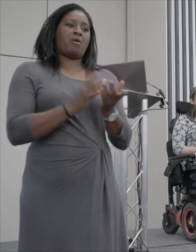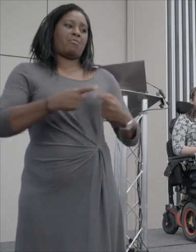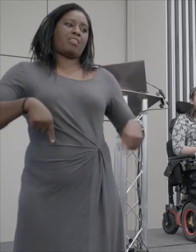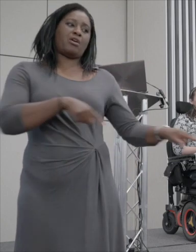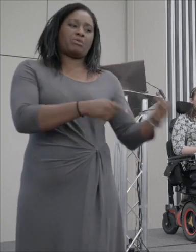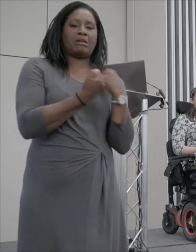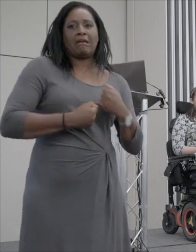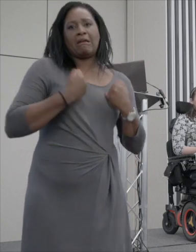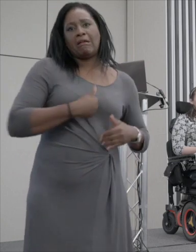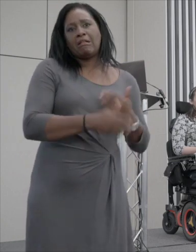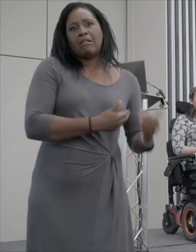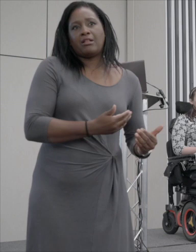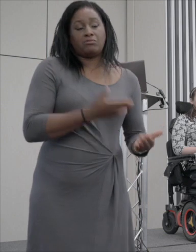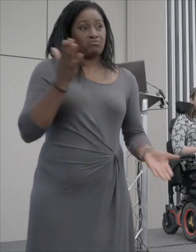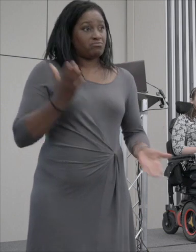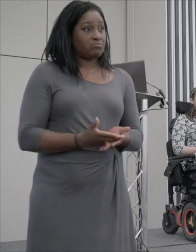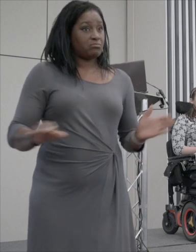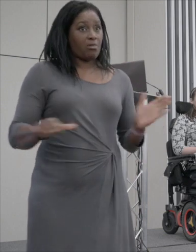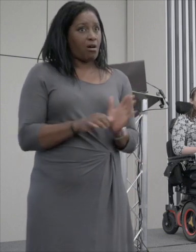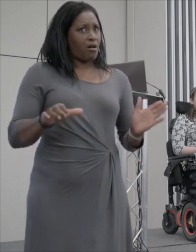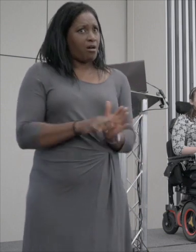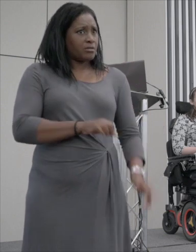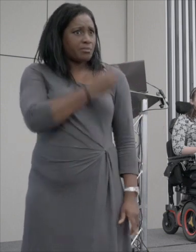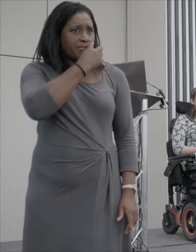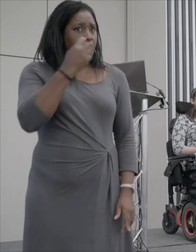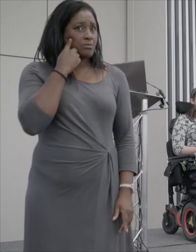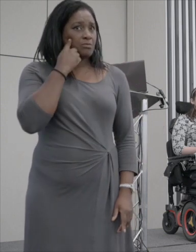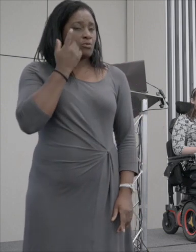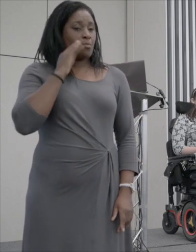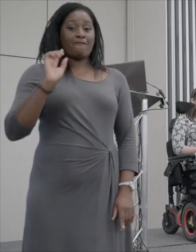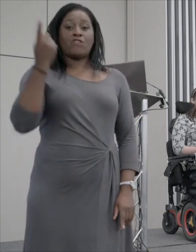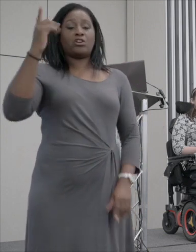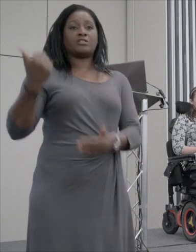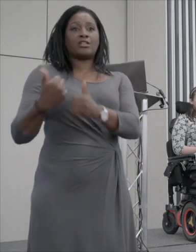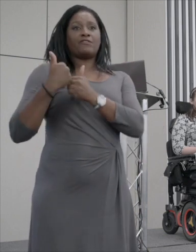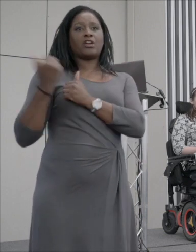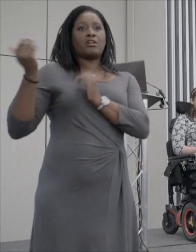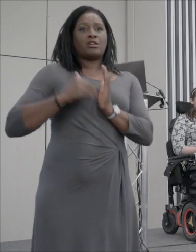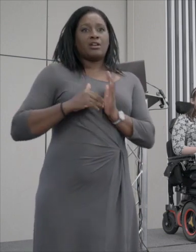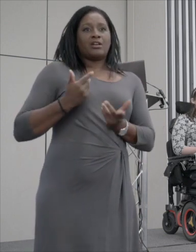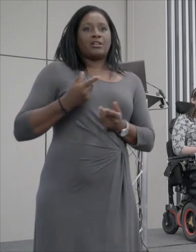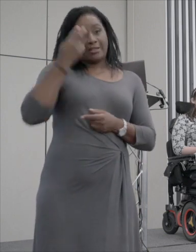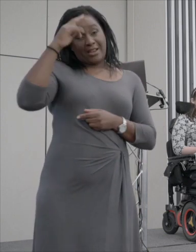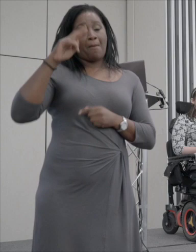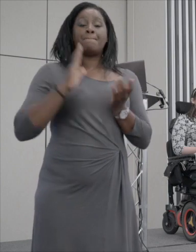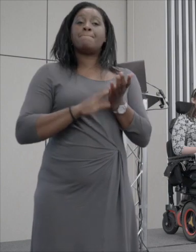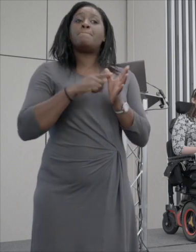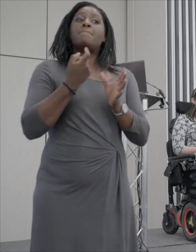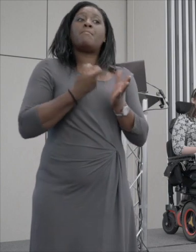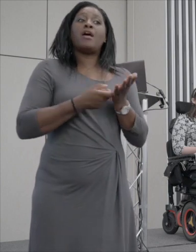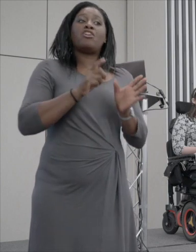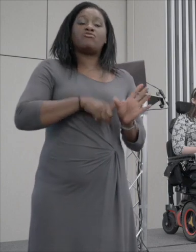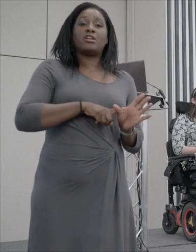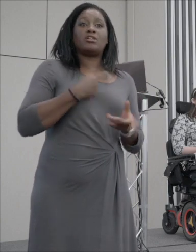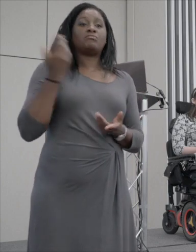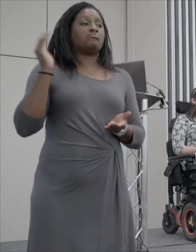ill. And it was really, really hard. And this is where my first advocate came in. A lovely lady named Mary, she came in